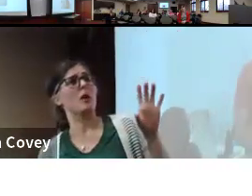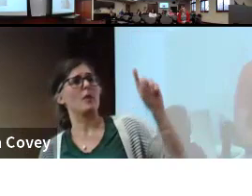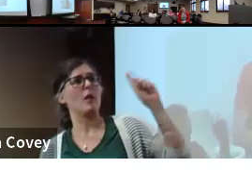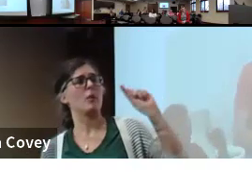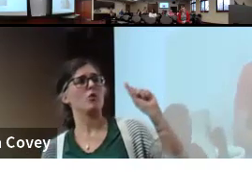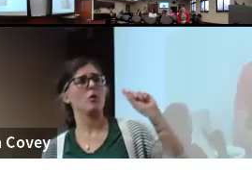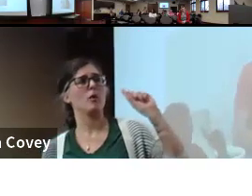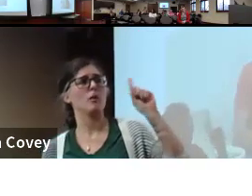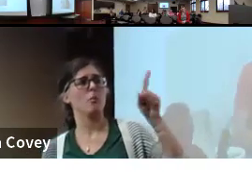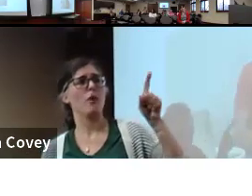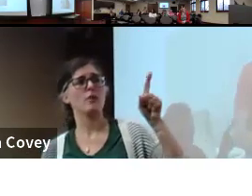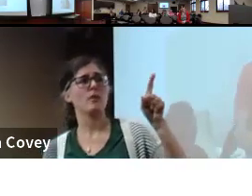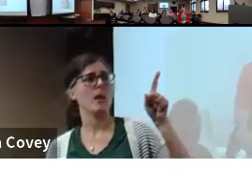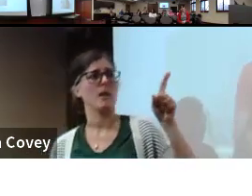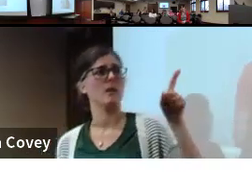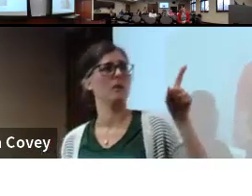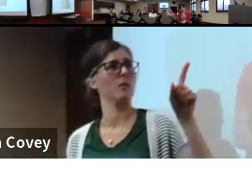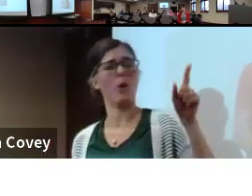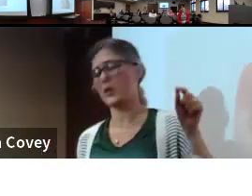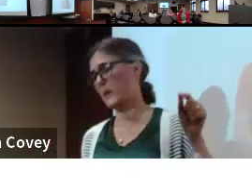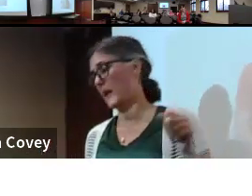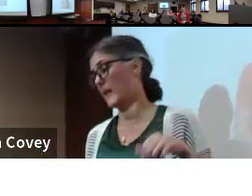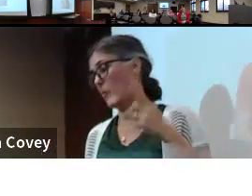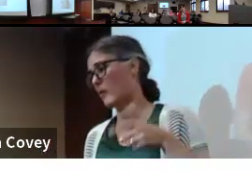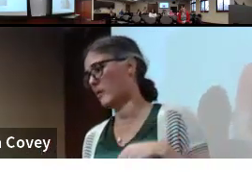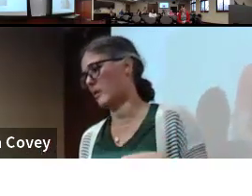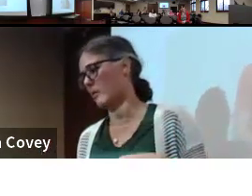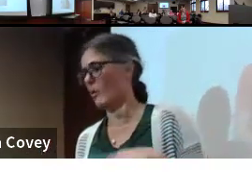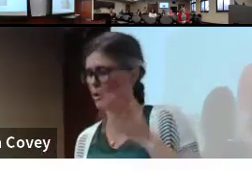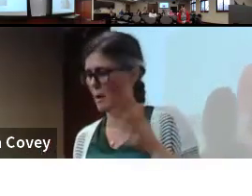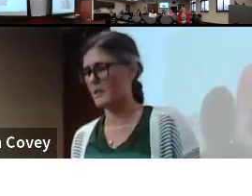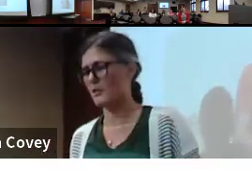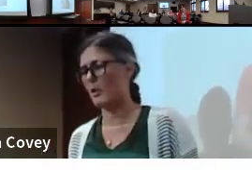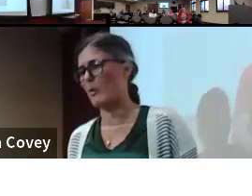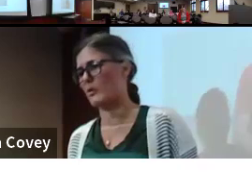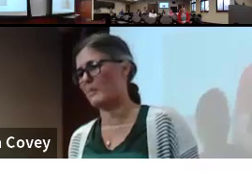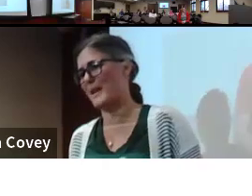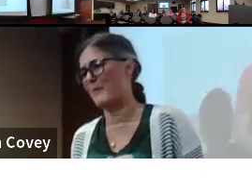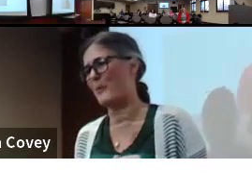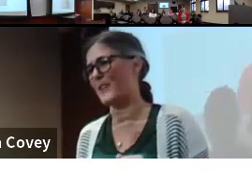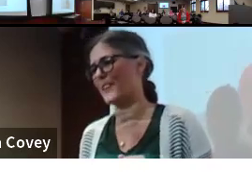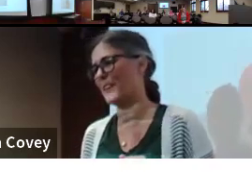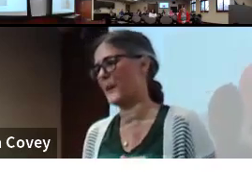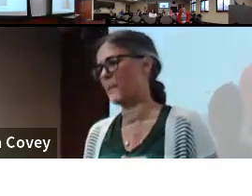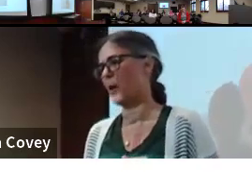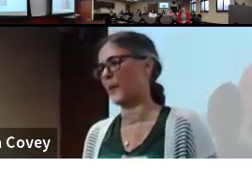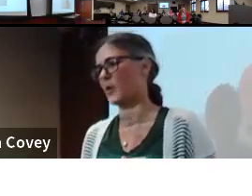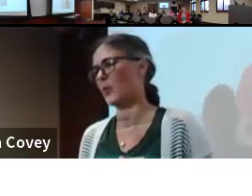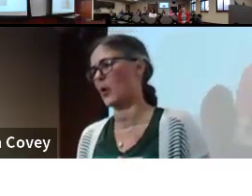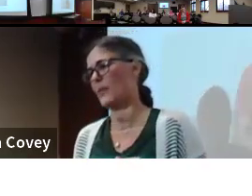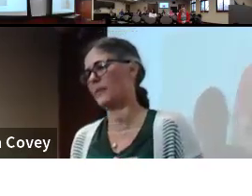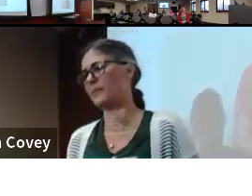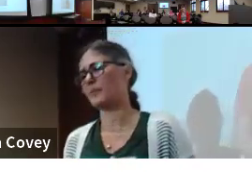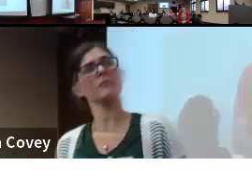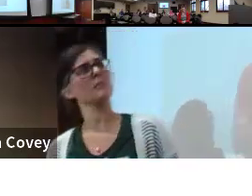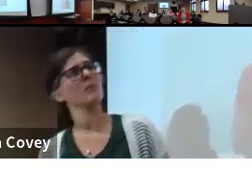he's going to talk about now. I'm going to show it once at normal speed and then once or twice in slow motion, depending on what we need. Okay, so